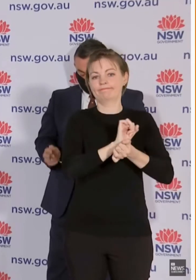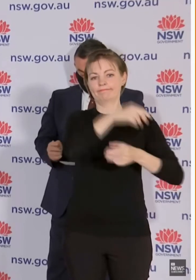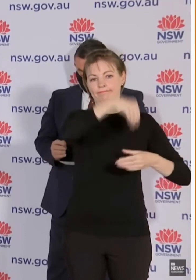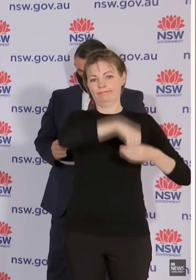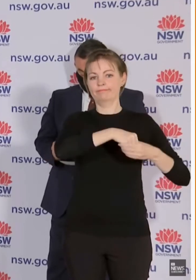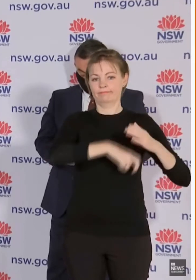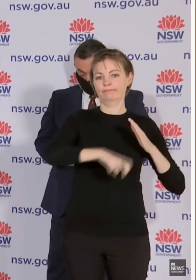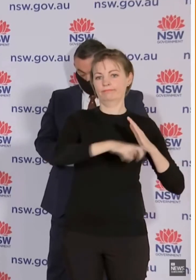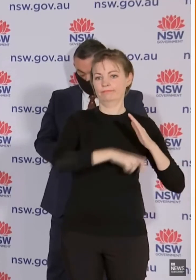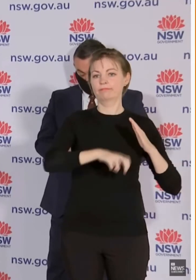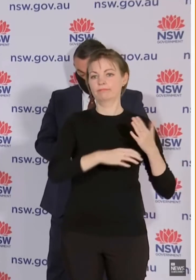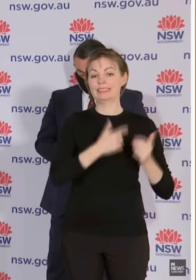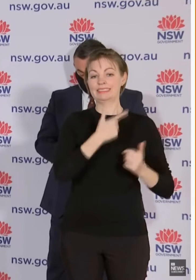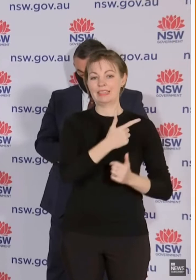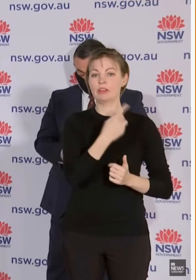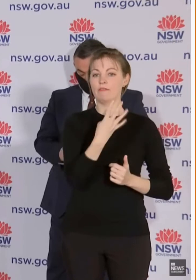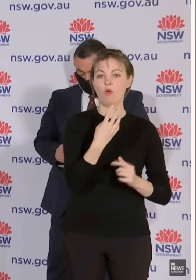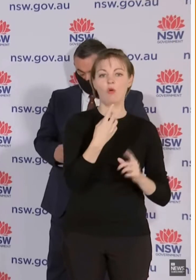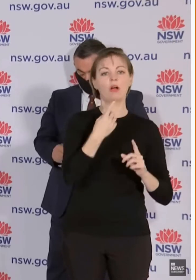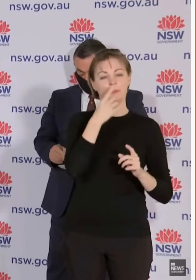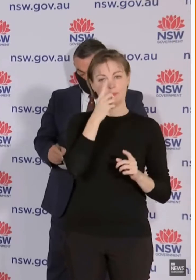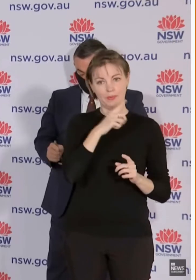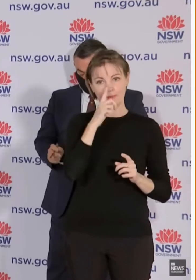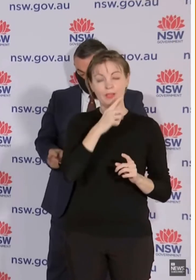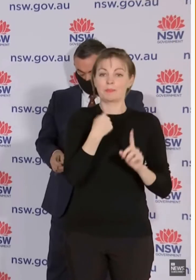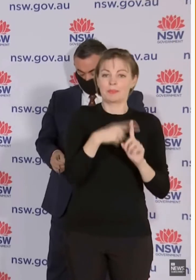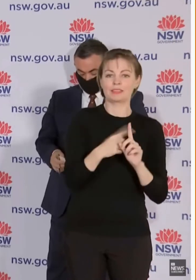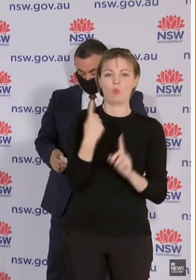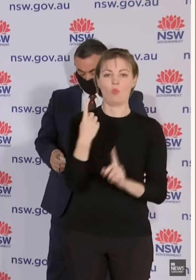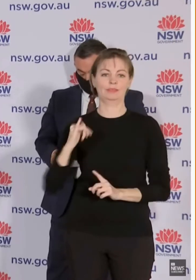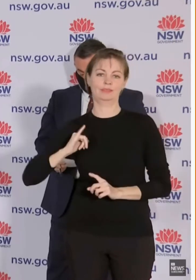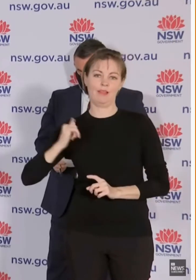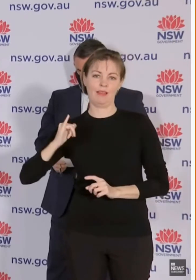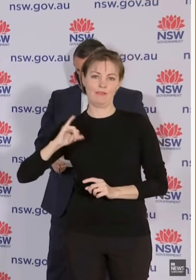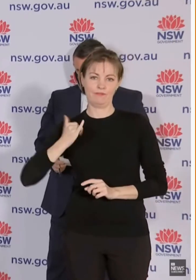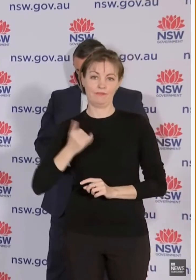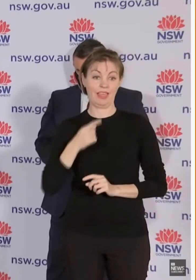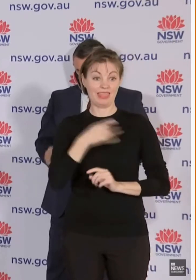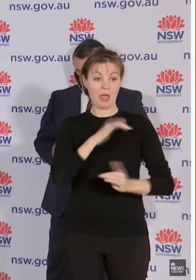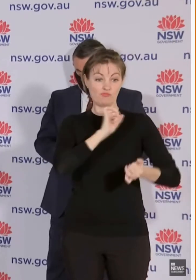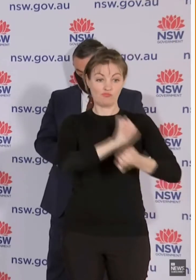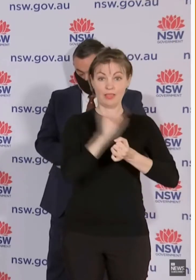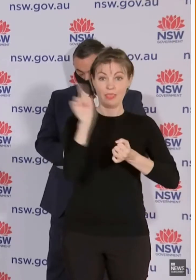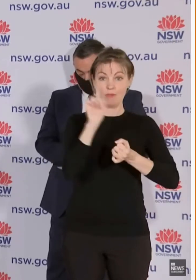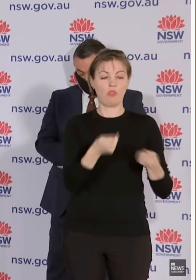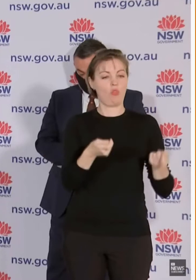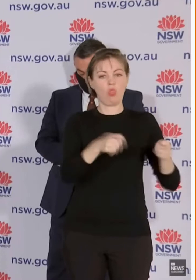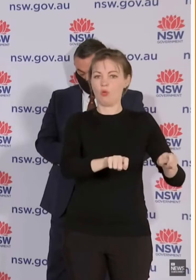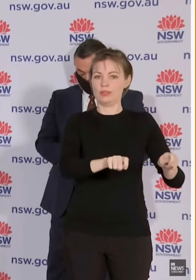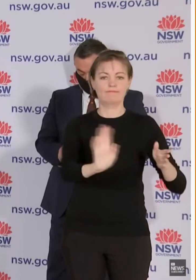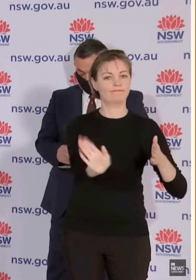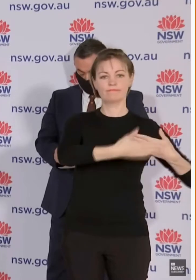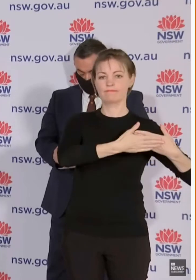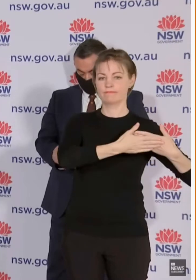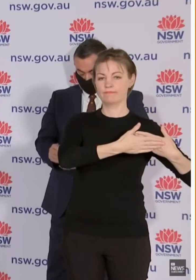COVID positive inmates and 1 staff member. The prison is in lockdown, and